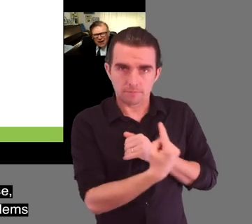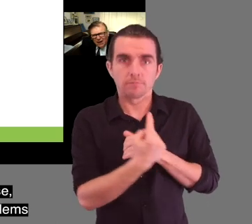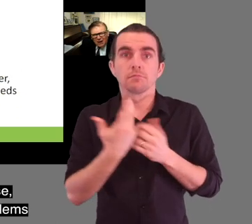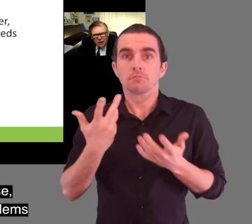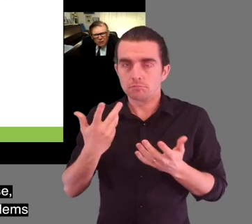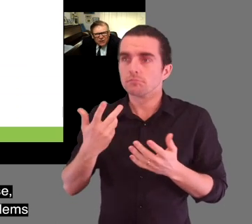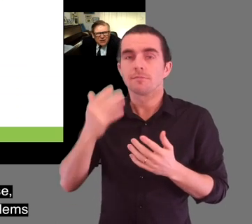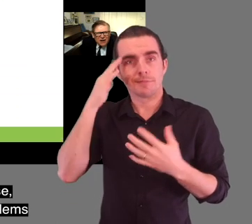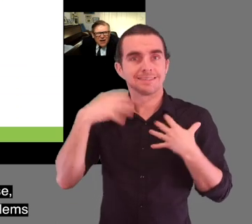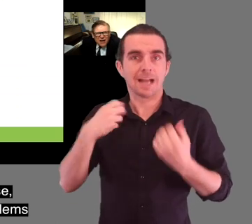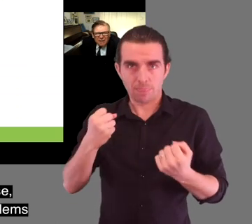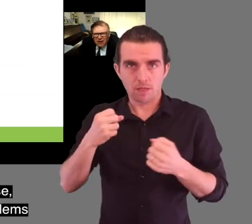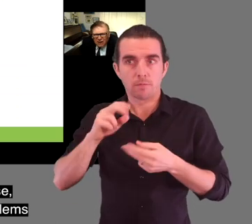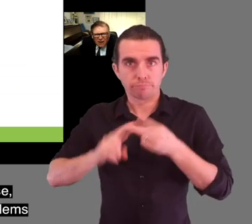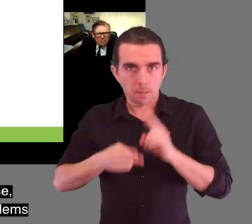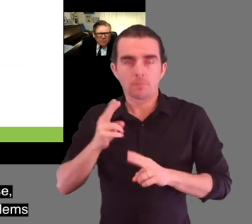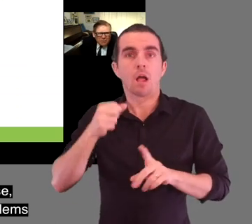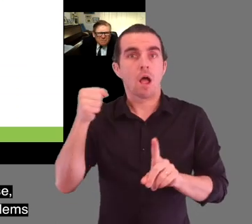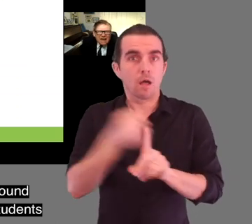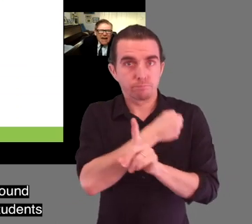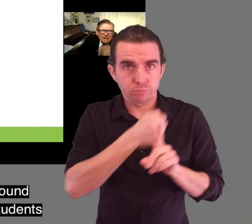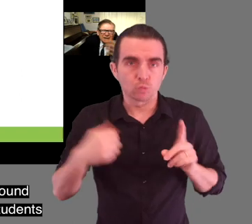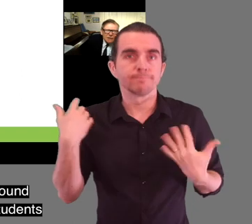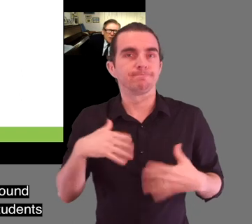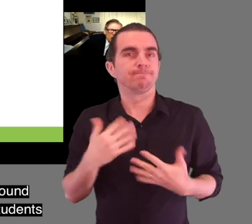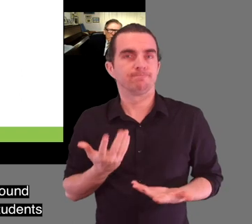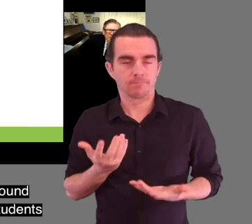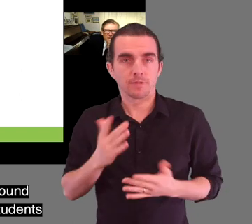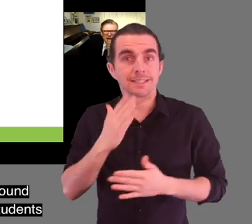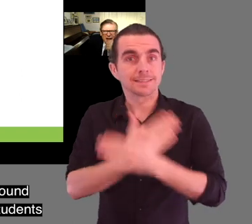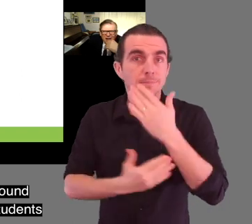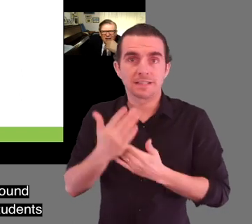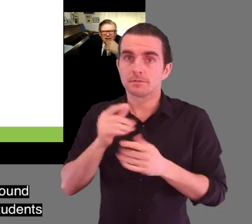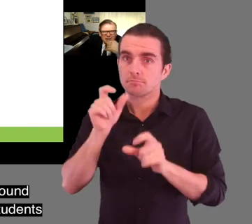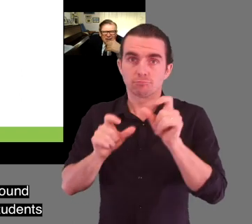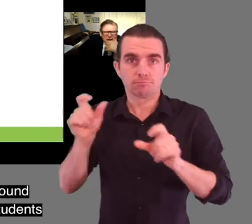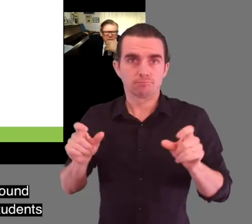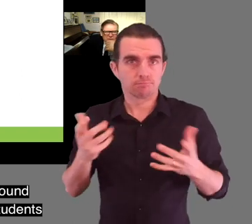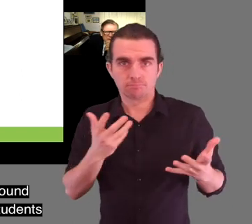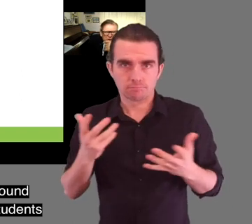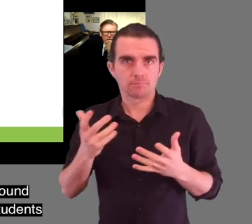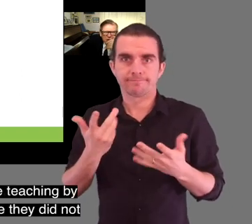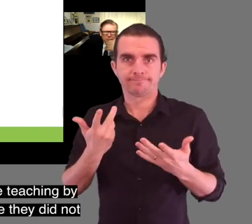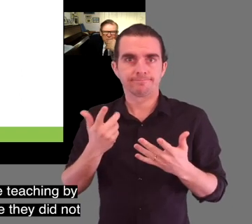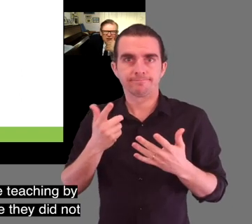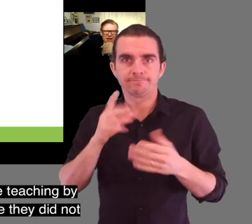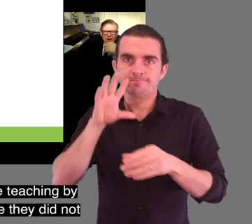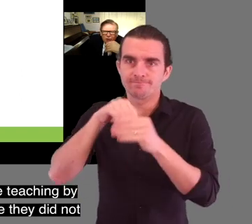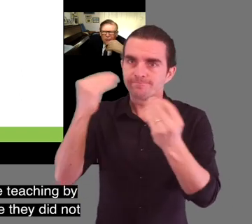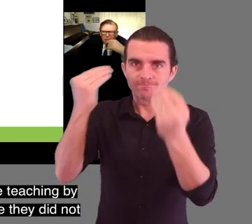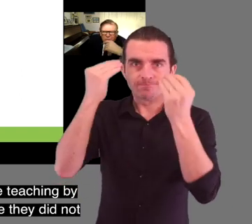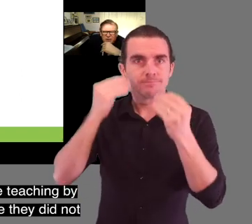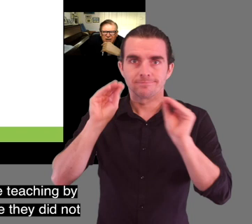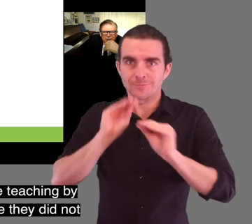in abuse, mental health problems, and what we also found out is that disabled students often missed out